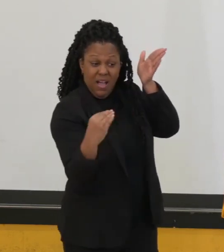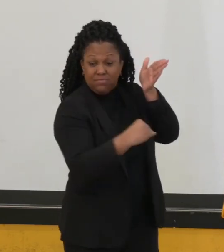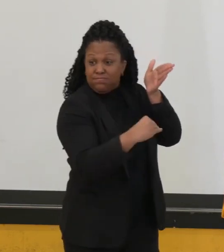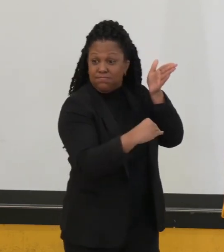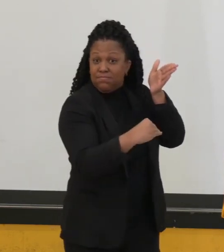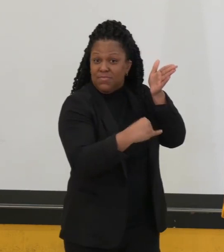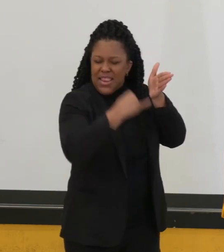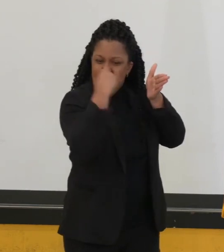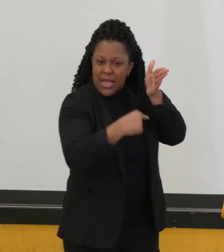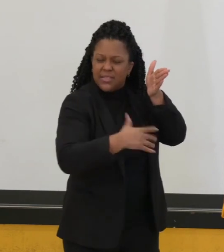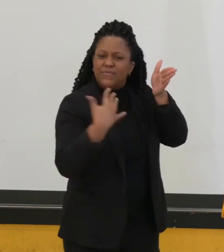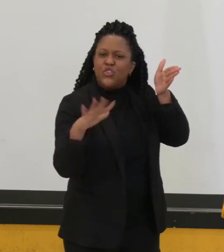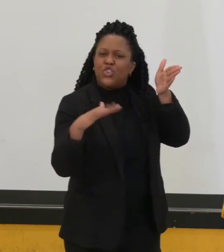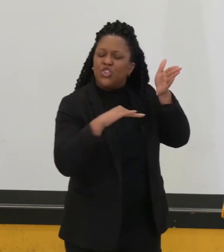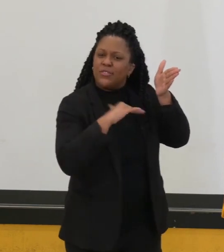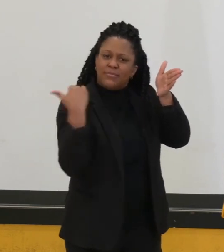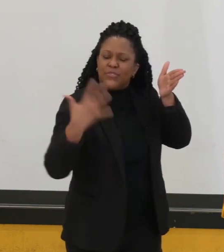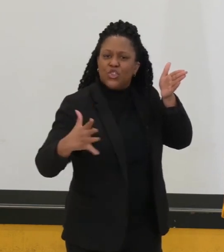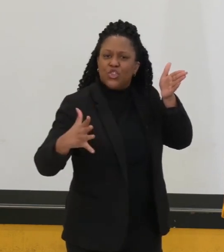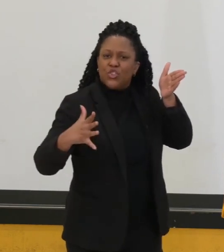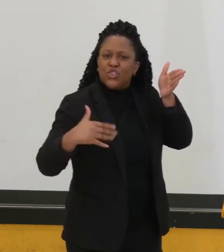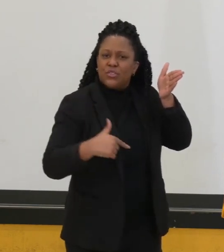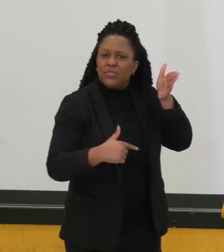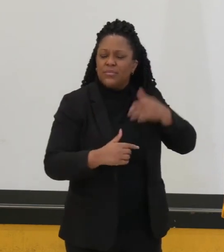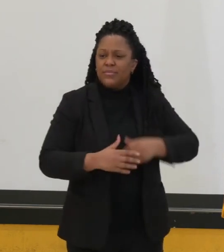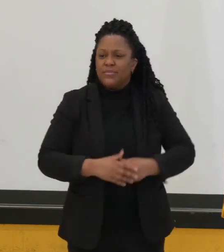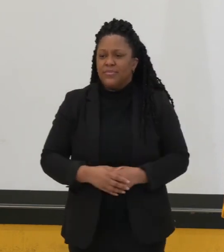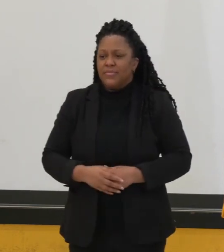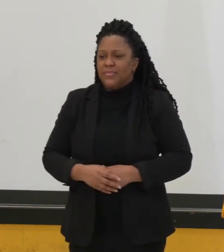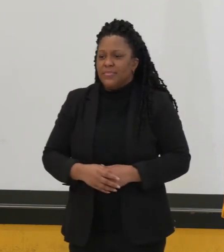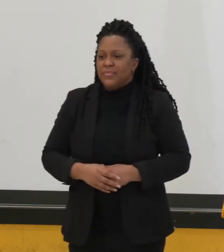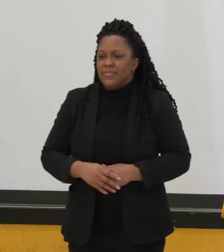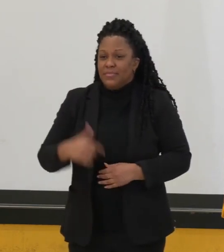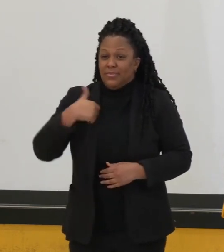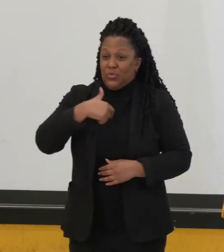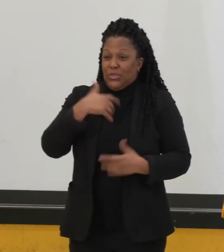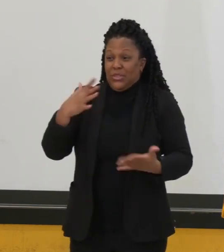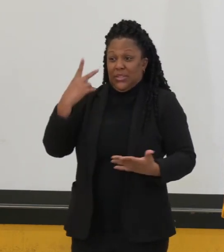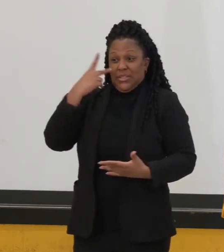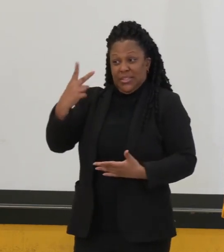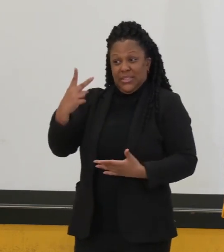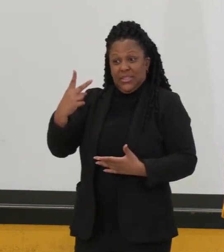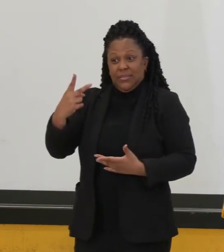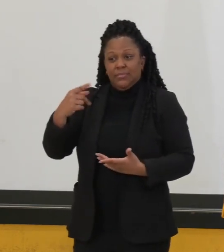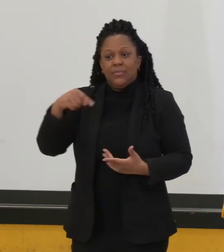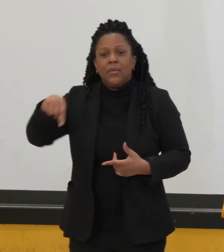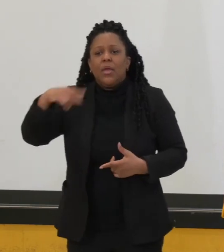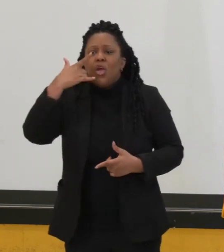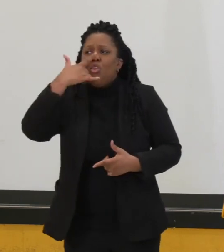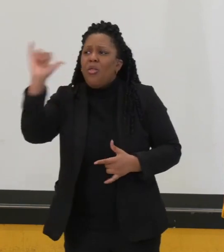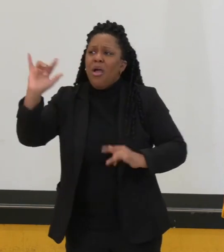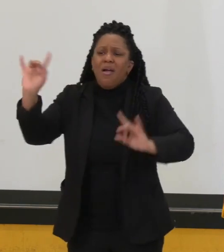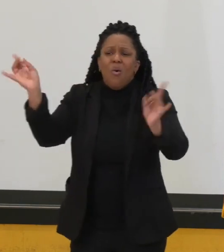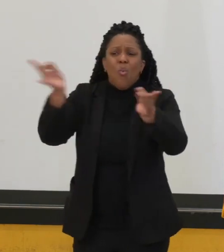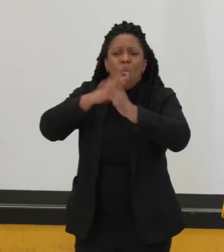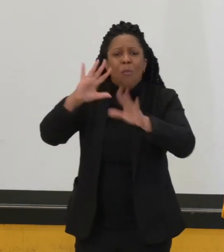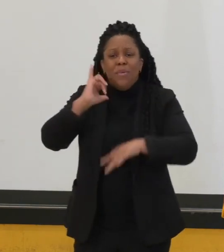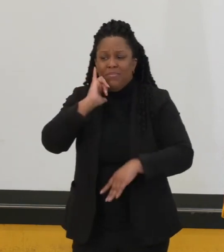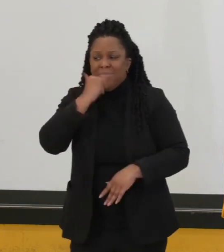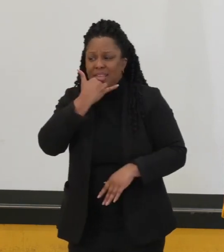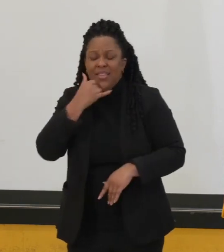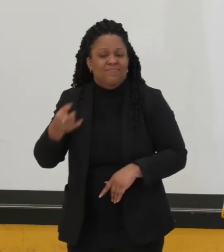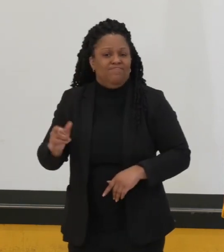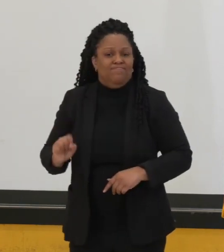When we see this that looks like a horrible, horrible, terrible mistake, we have to ask ourselves